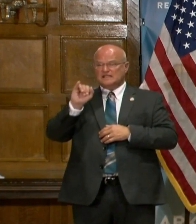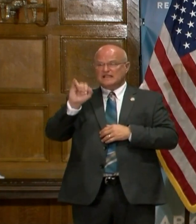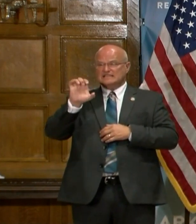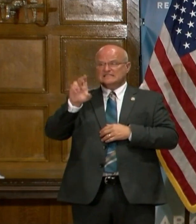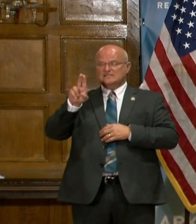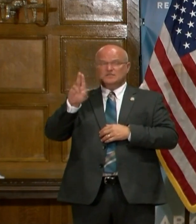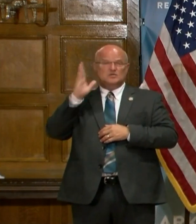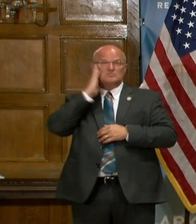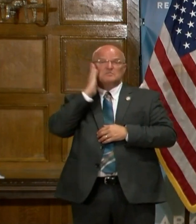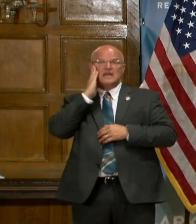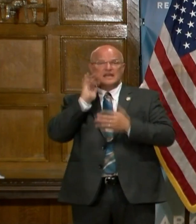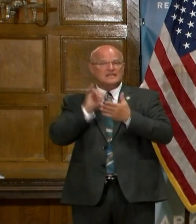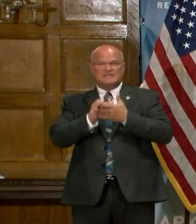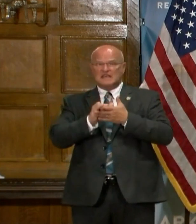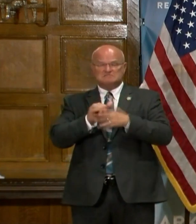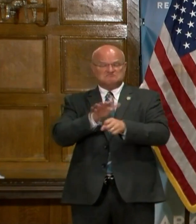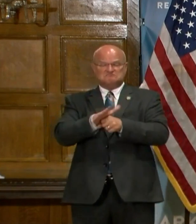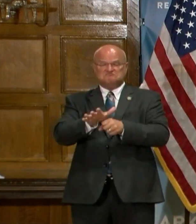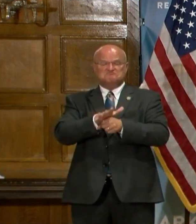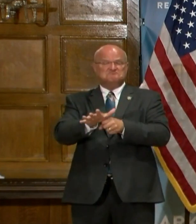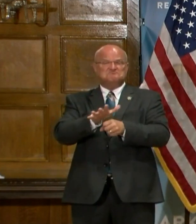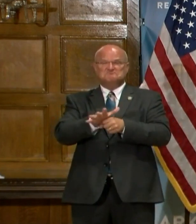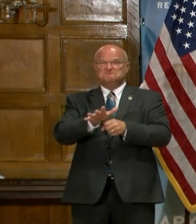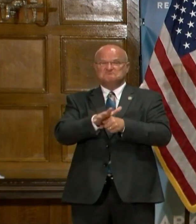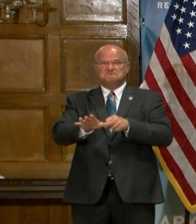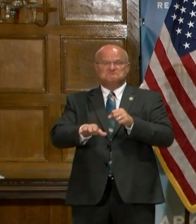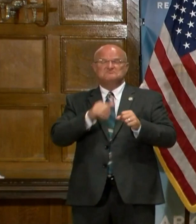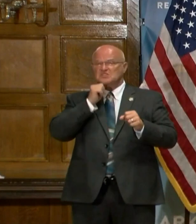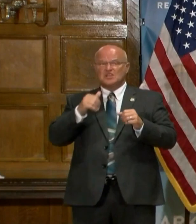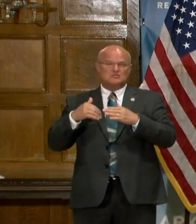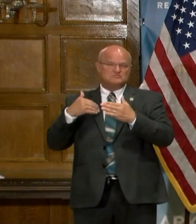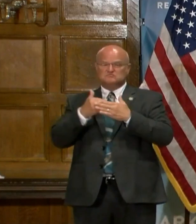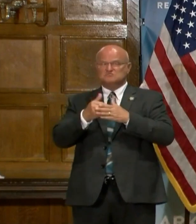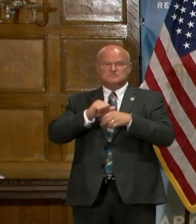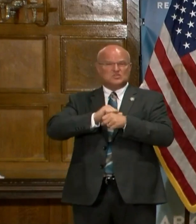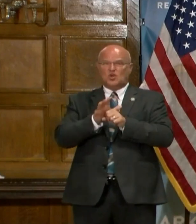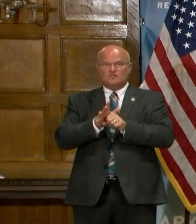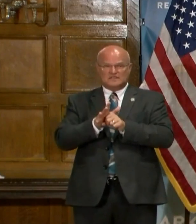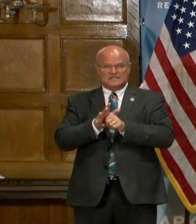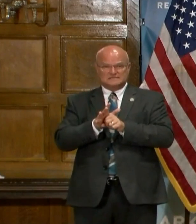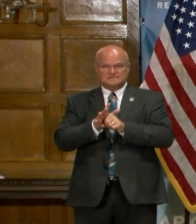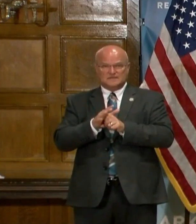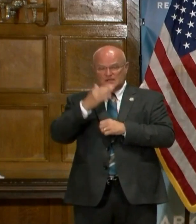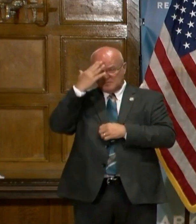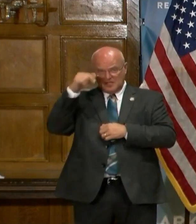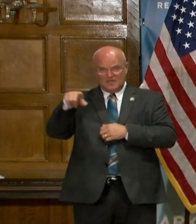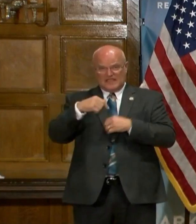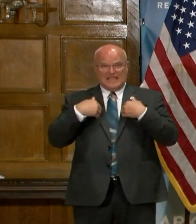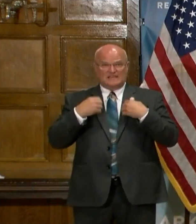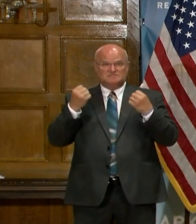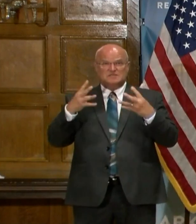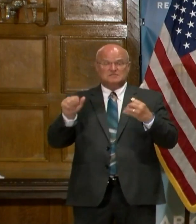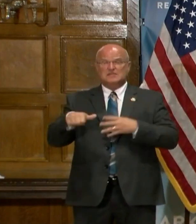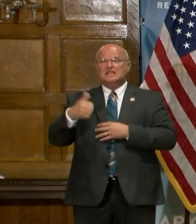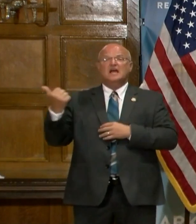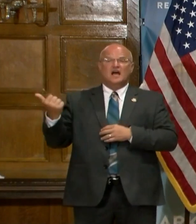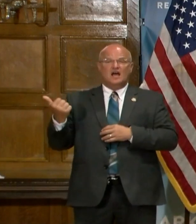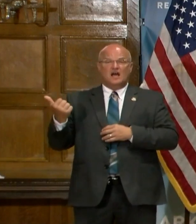ICU beds, that their capacity limits are not related to COVID because they have a lot of